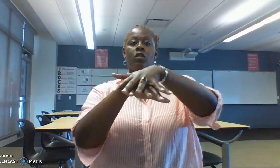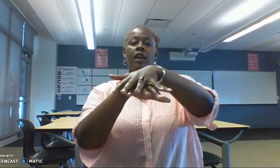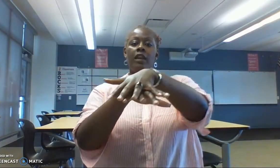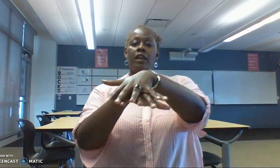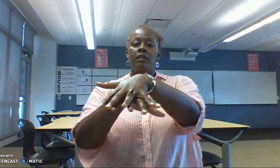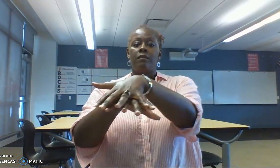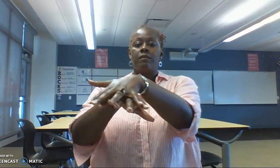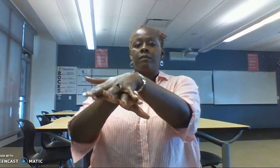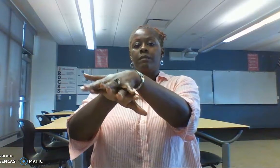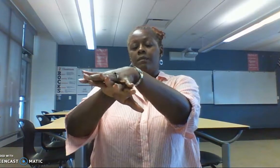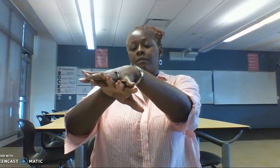Integrated.